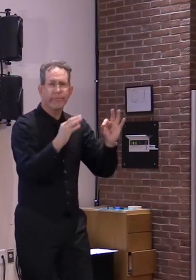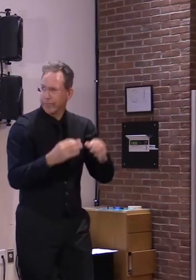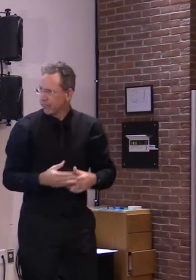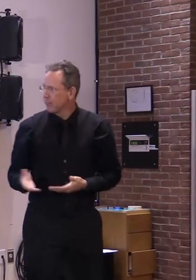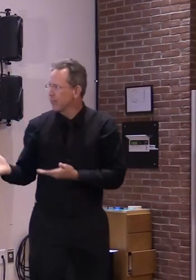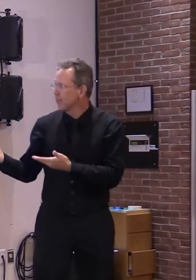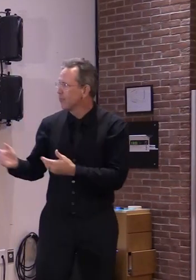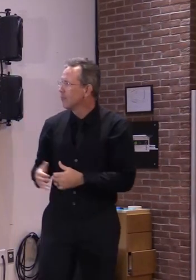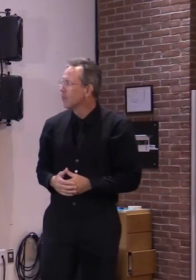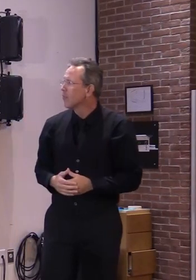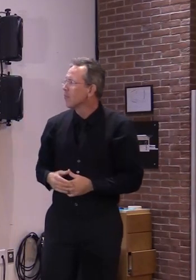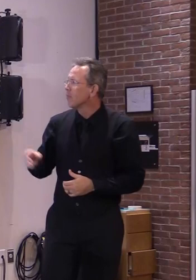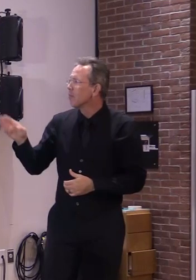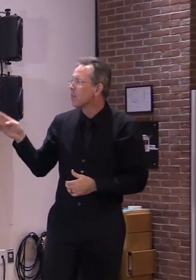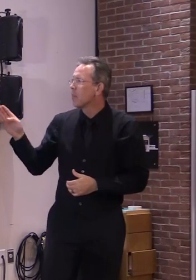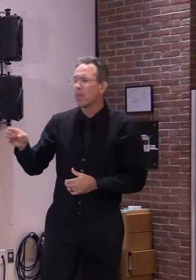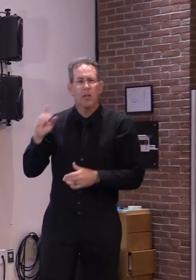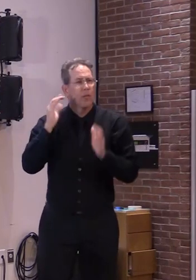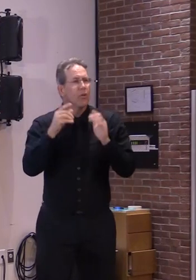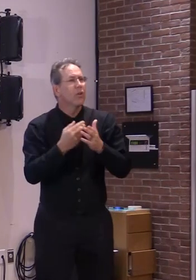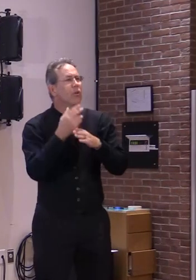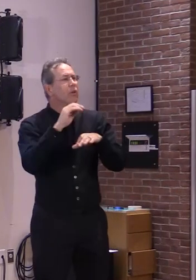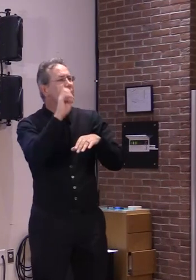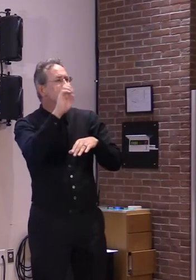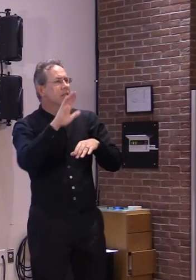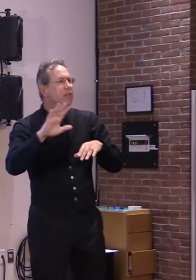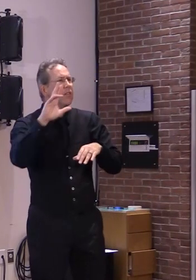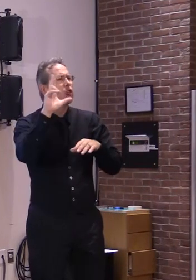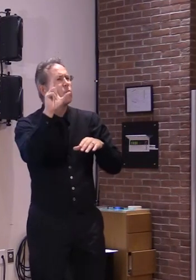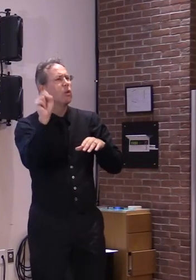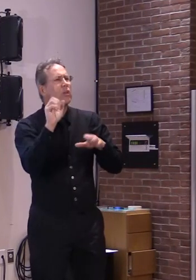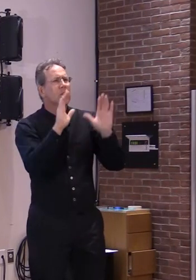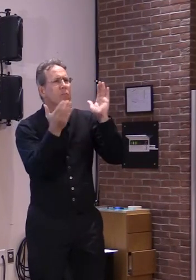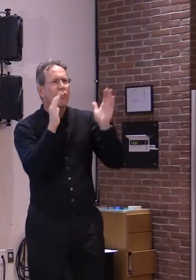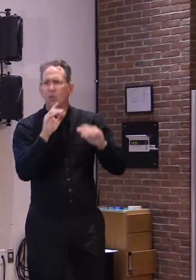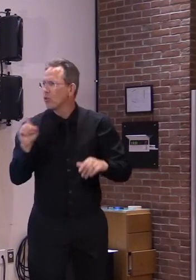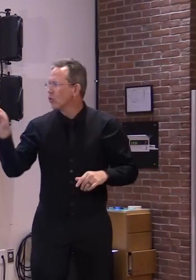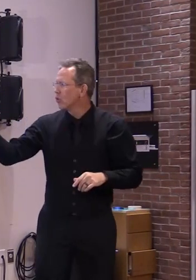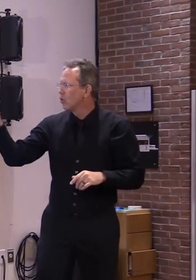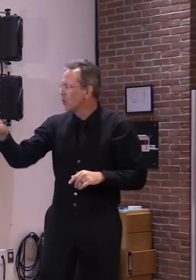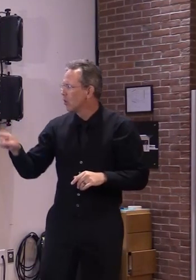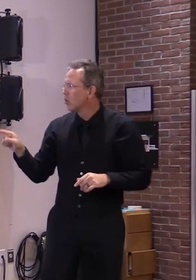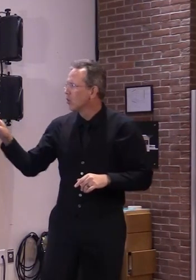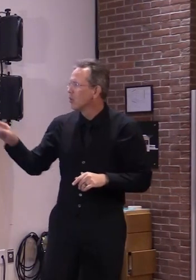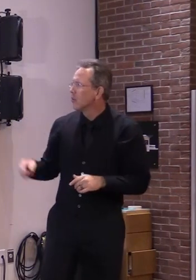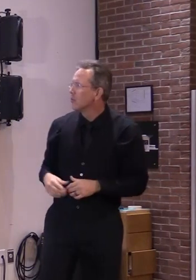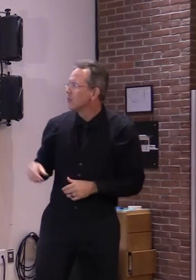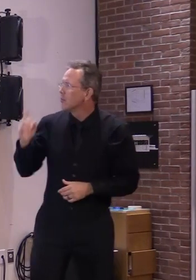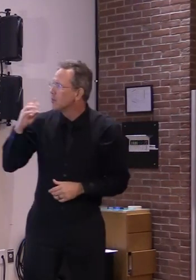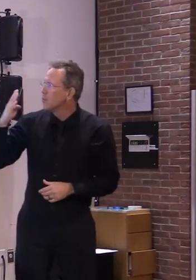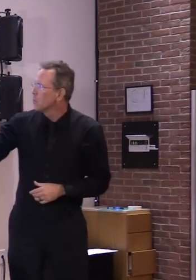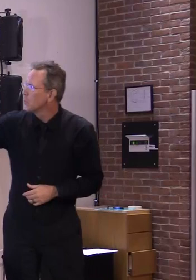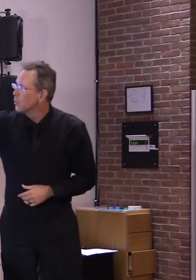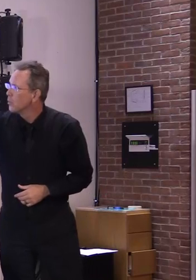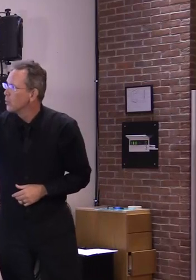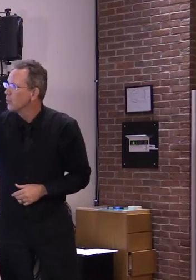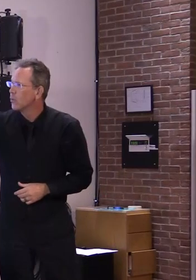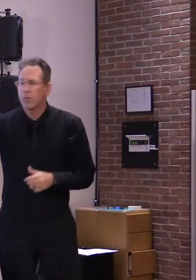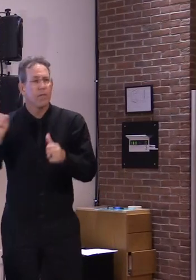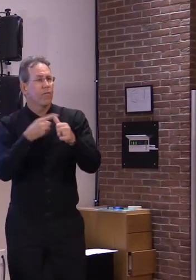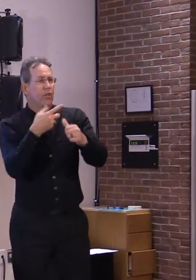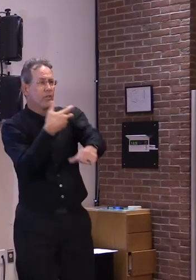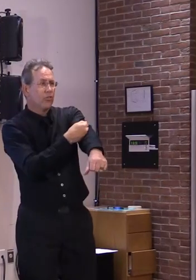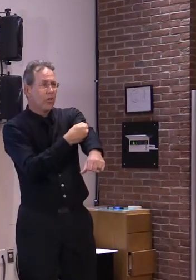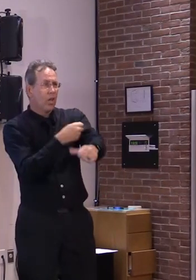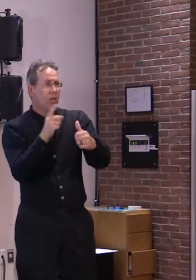the trends have been so good here in our region. The Northeast saw the largest drop in new cases, and cases have